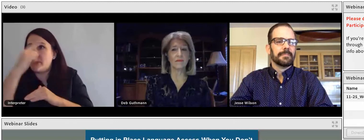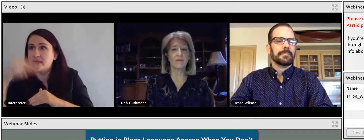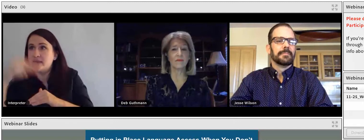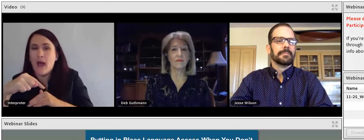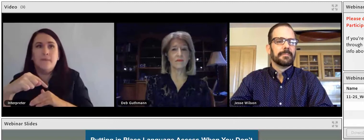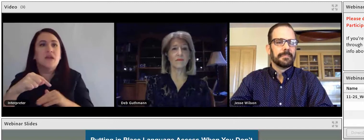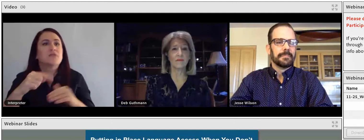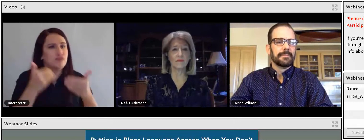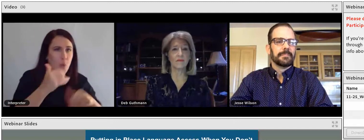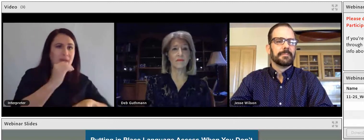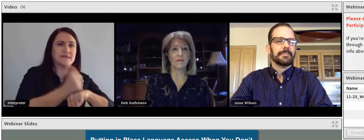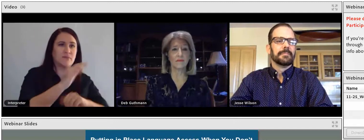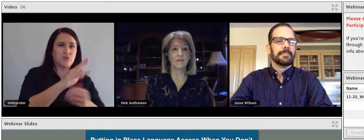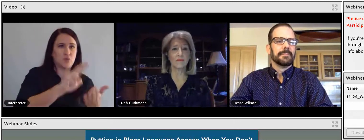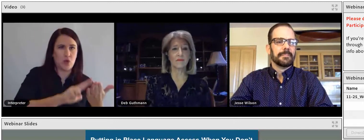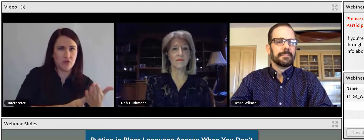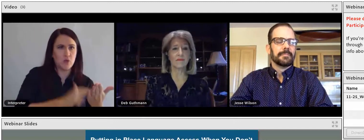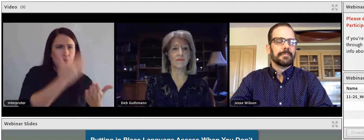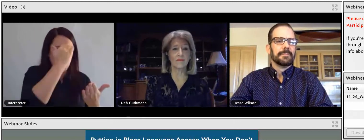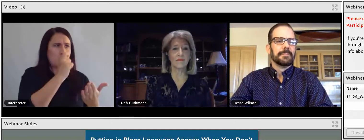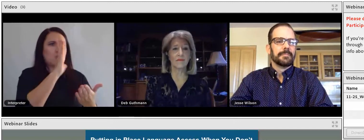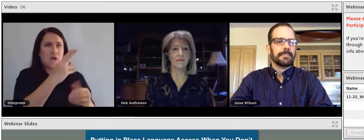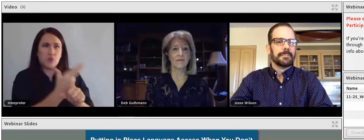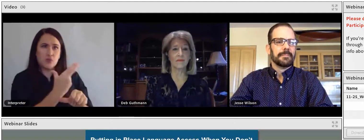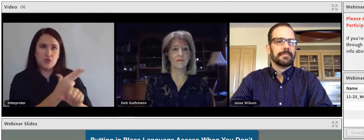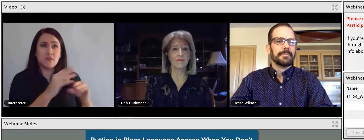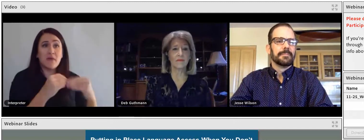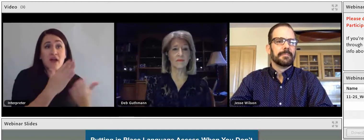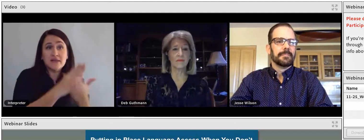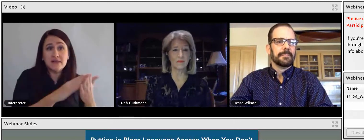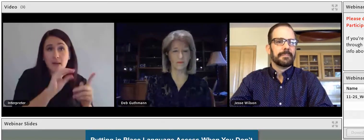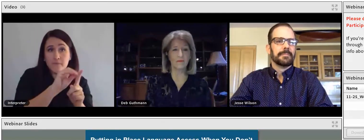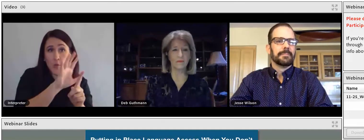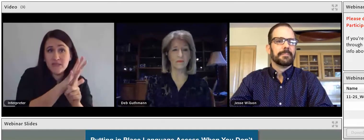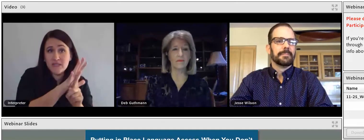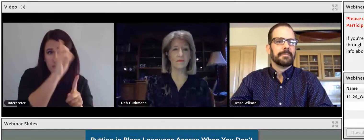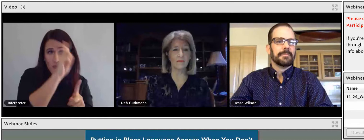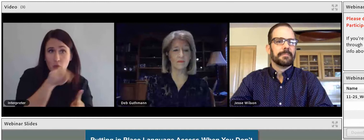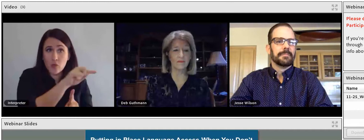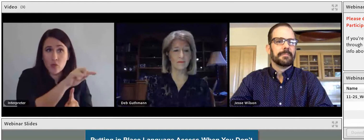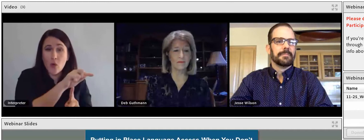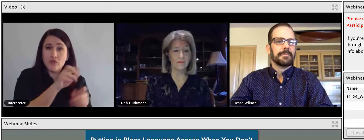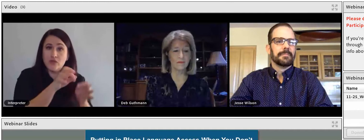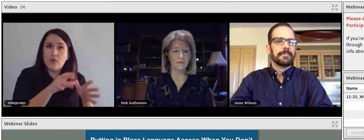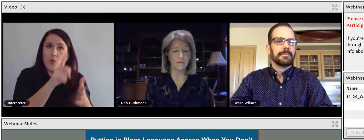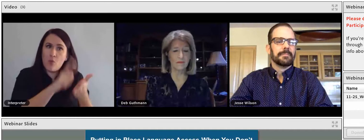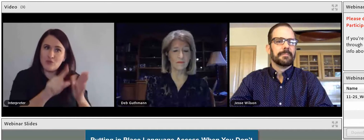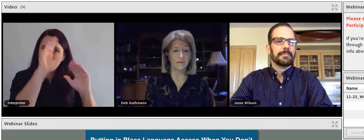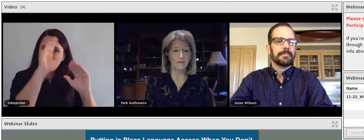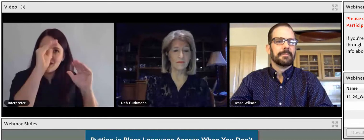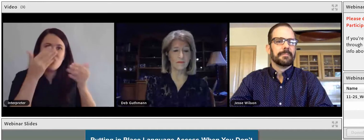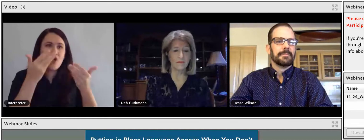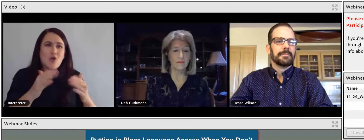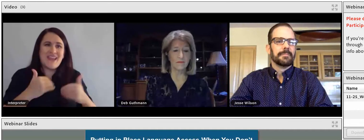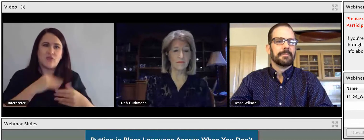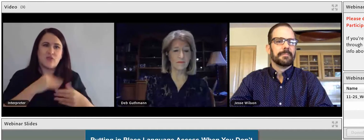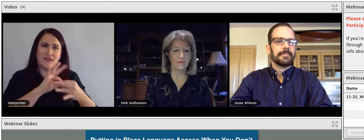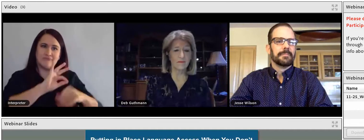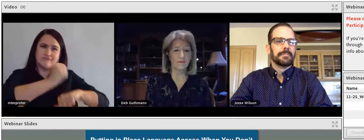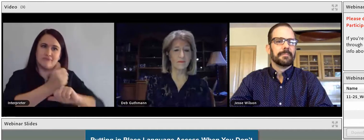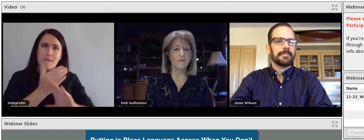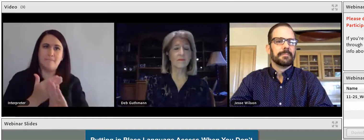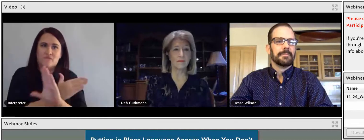contracts, know who you're going to use, provide some orientation to those interpreters on what's expected so that you have a relationship before it starts.